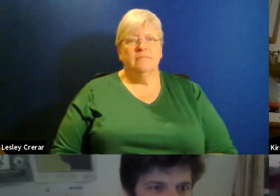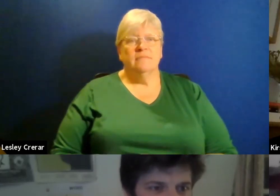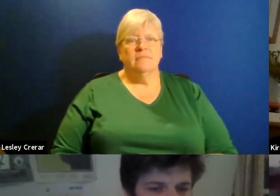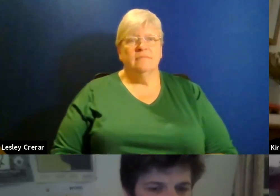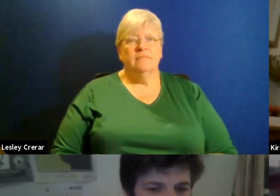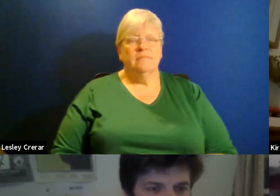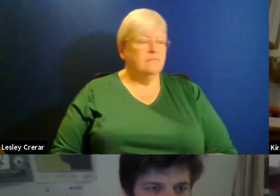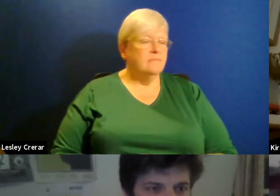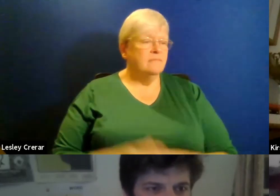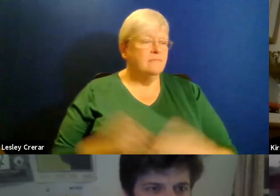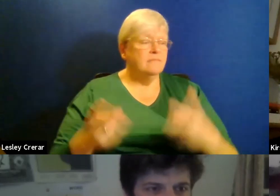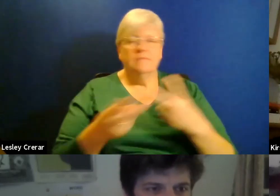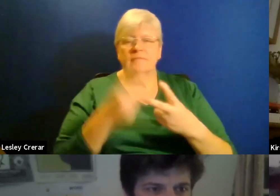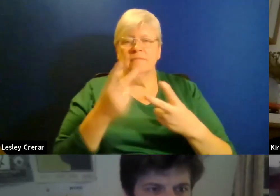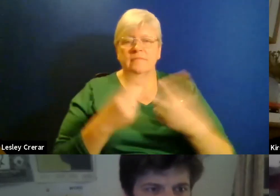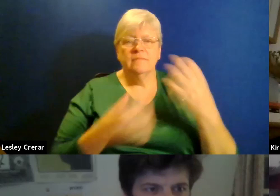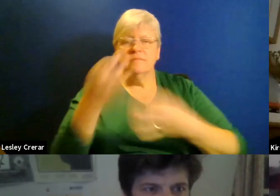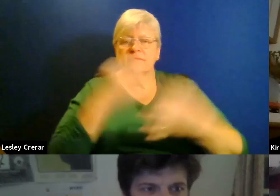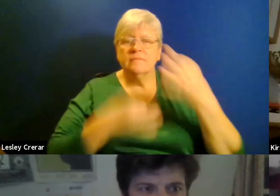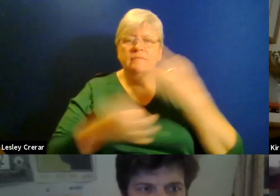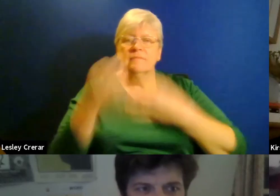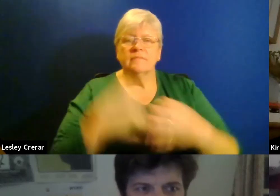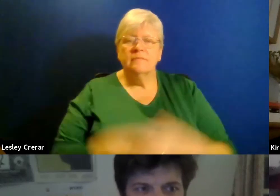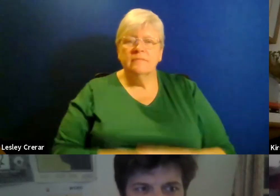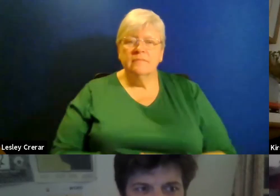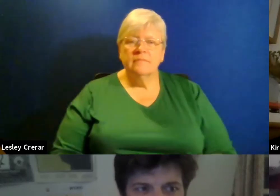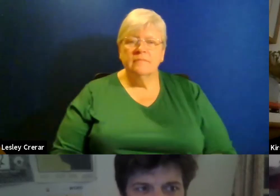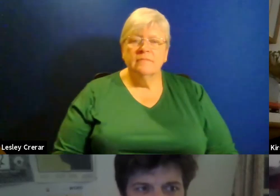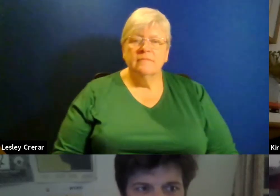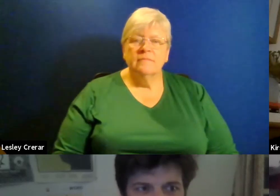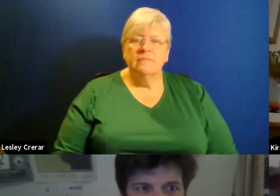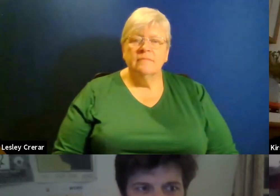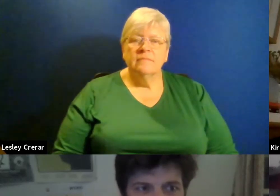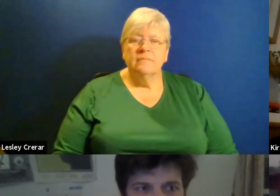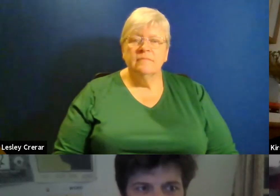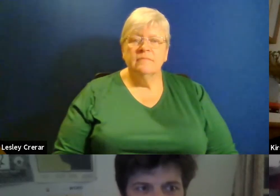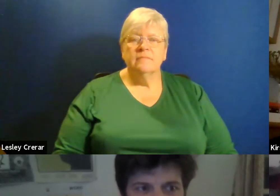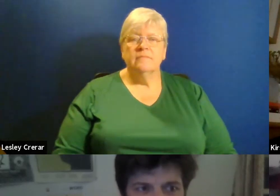Has anyone else got any further questions? If you just pop them in.